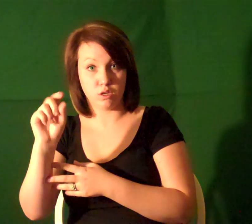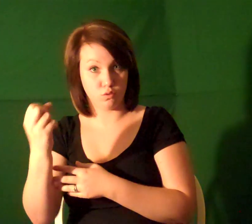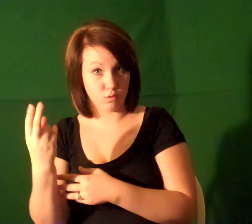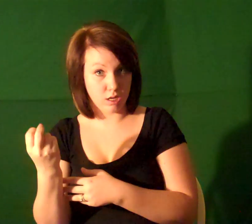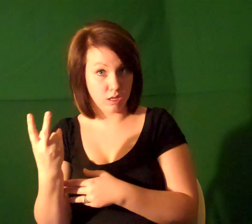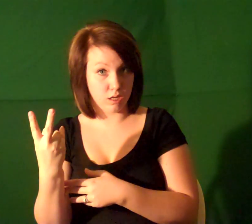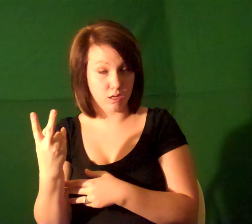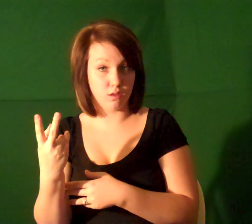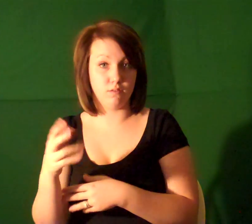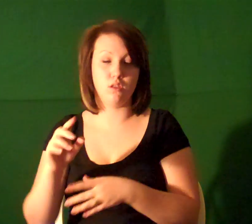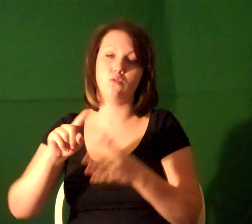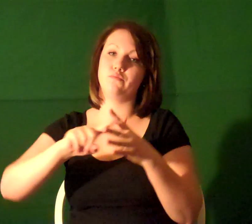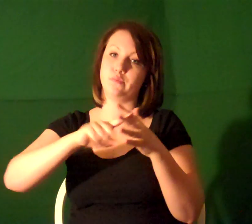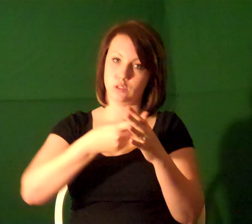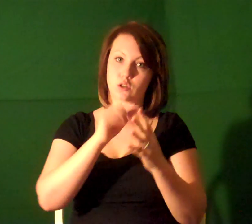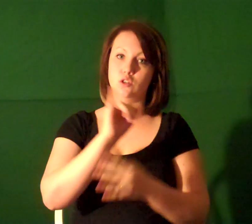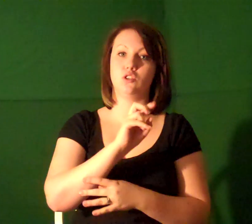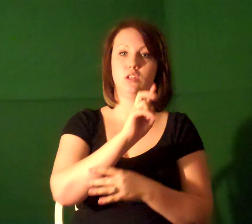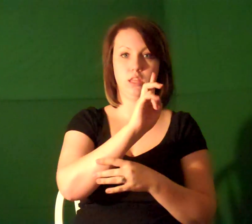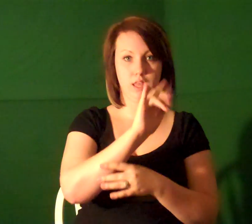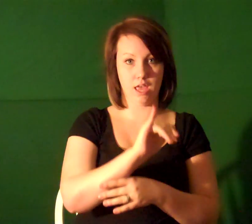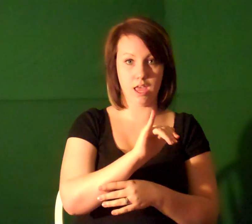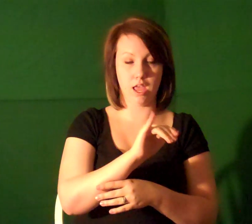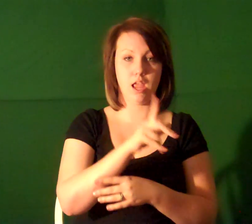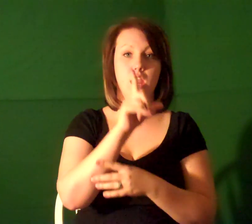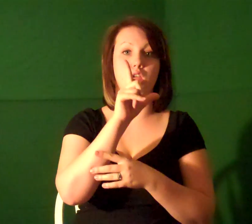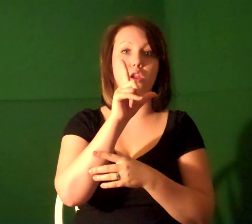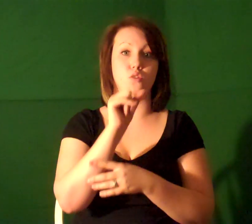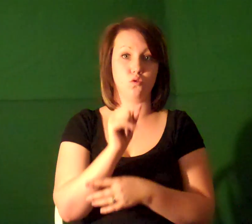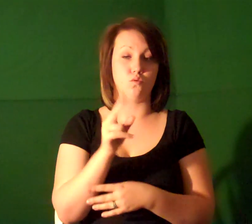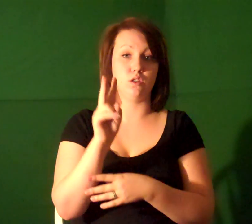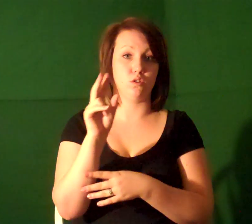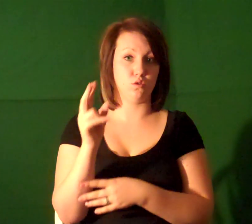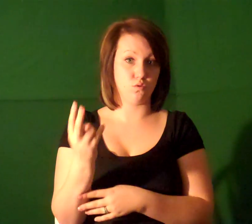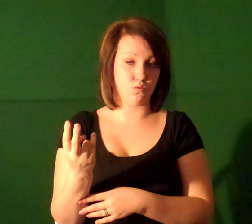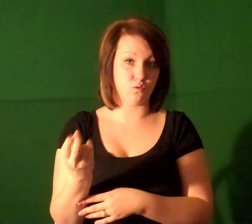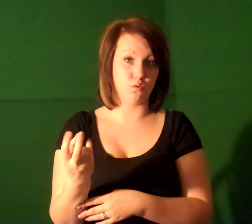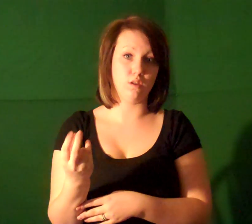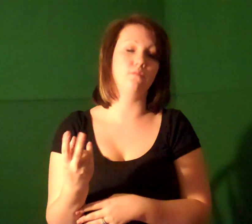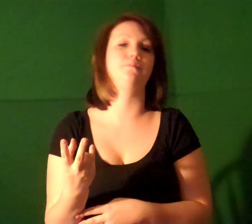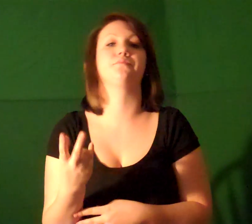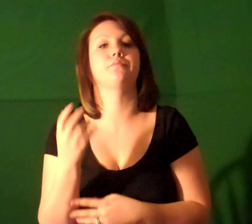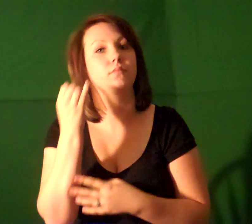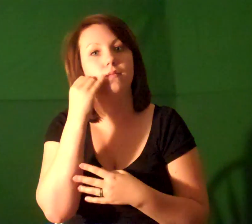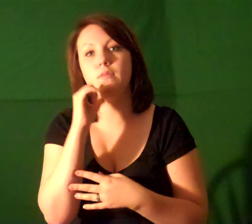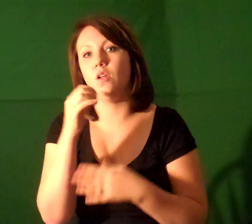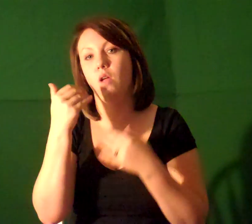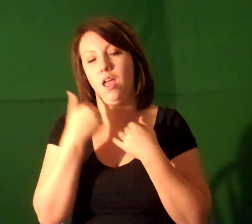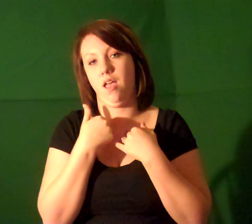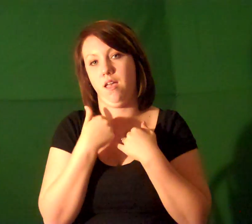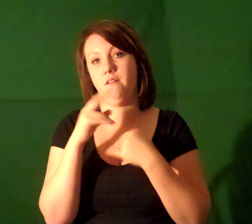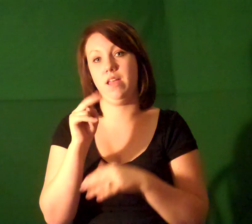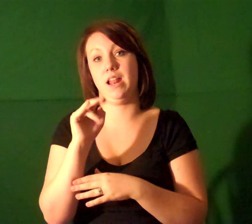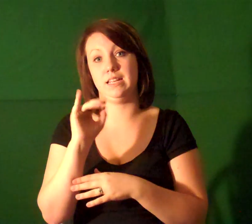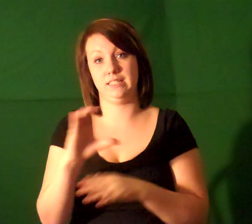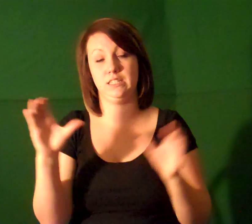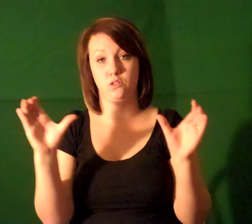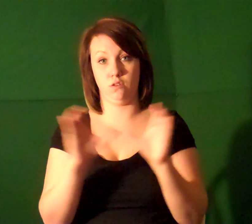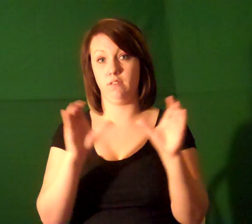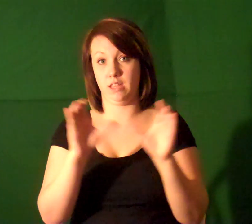July 1st of 2012, if you do not have an NIC certification at that point in time, you